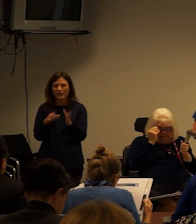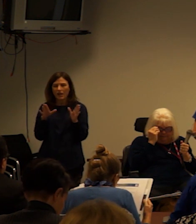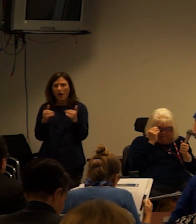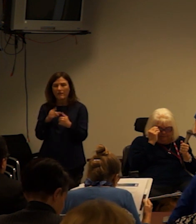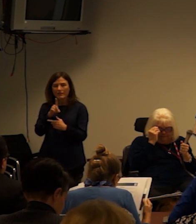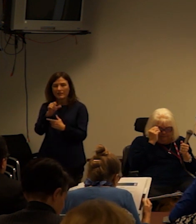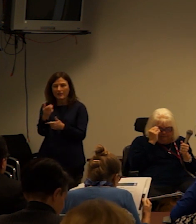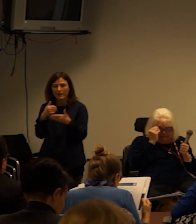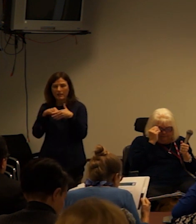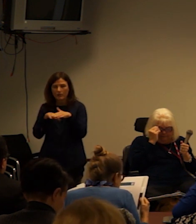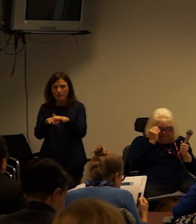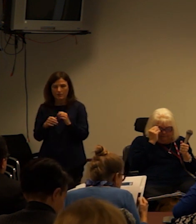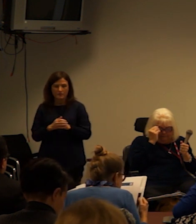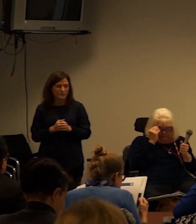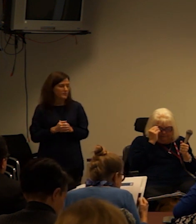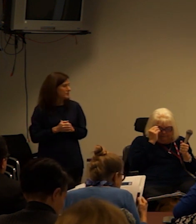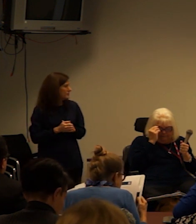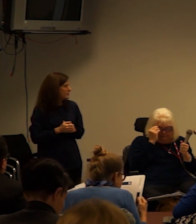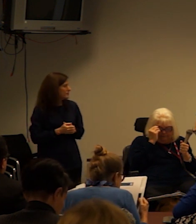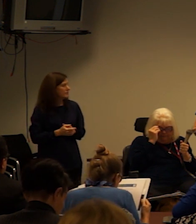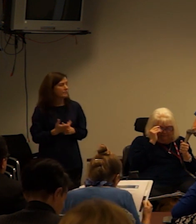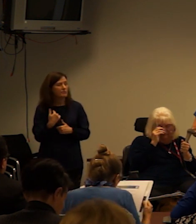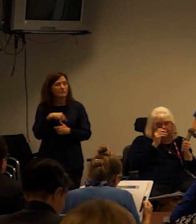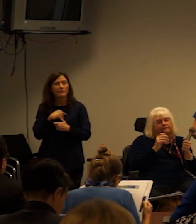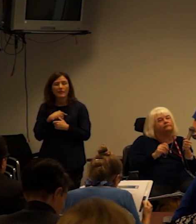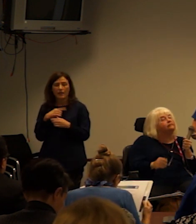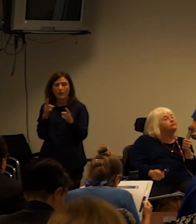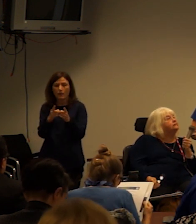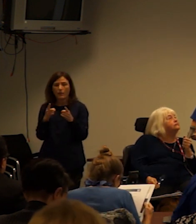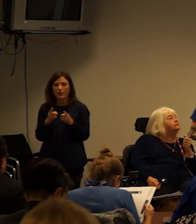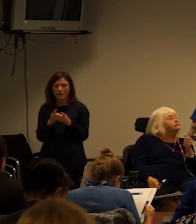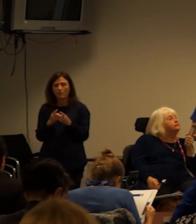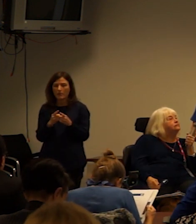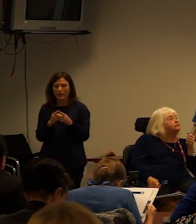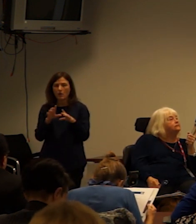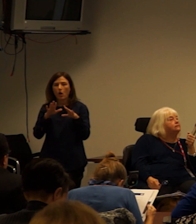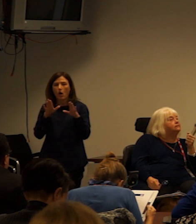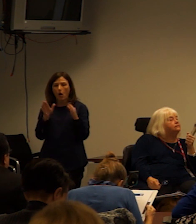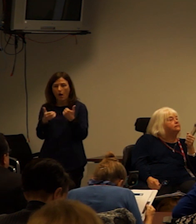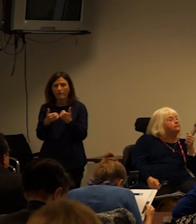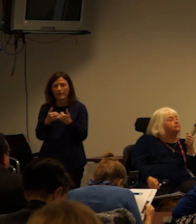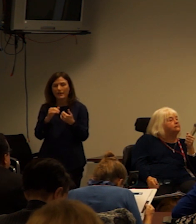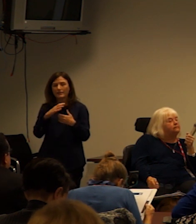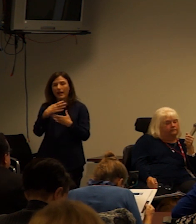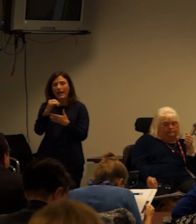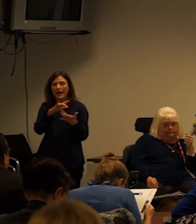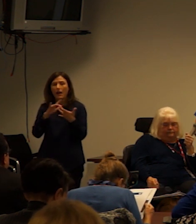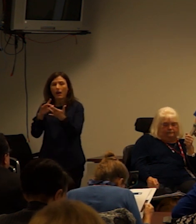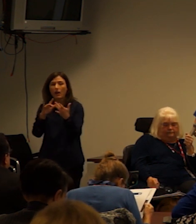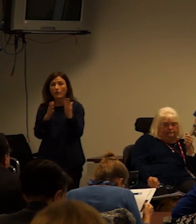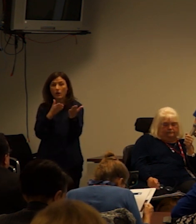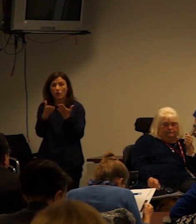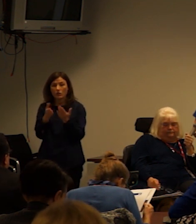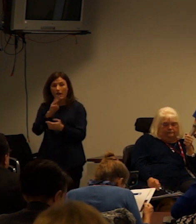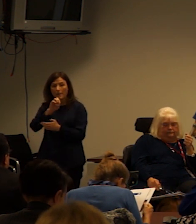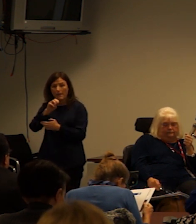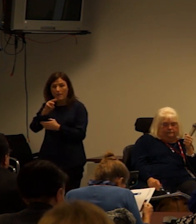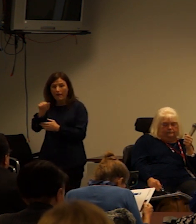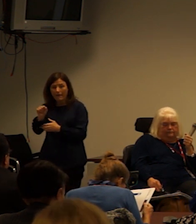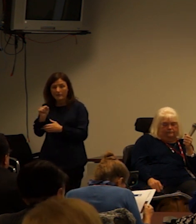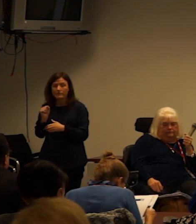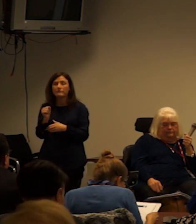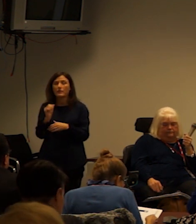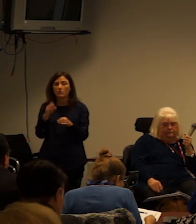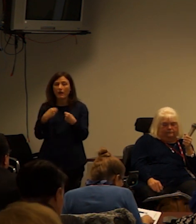Integration, and we're a division of the Office of Outreach Services at MEMA. We provide day-to-day